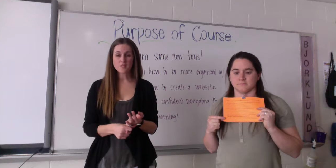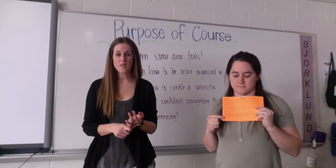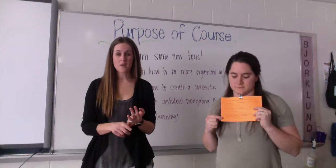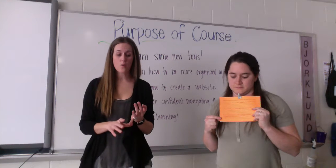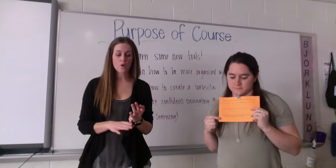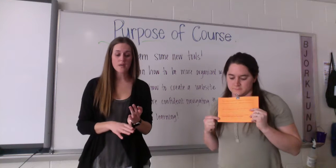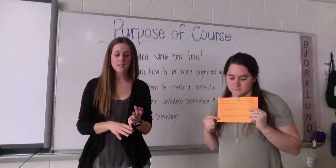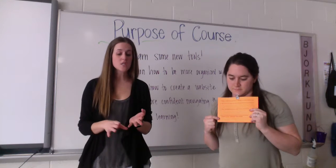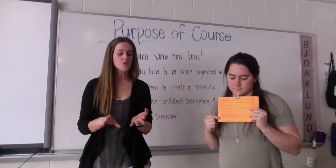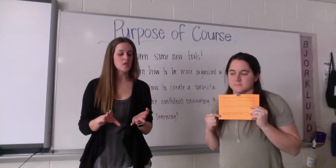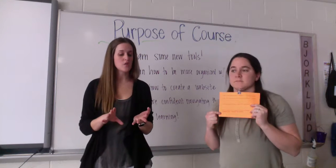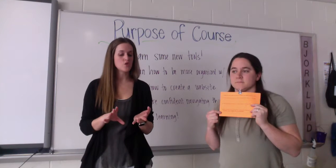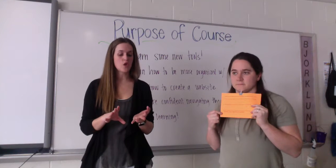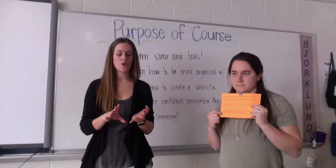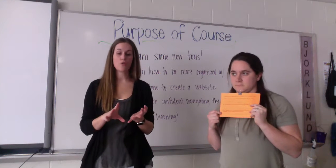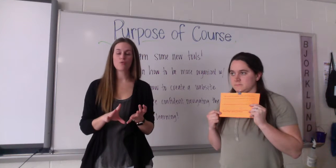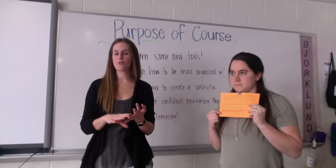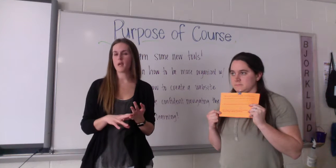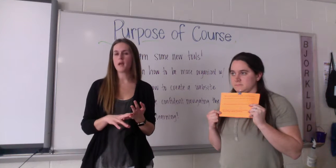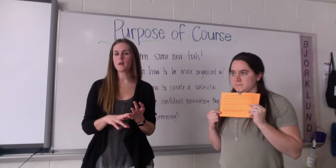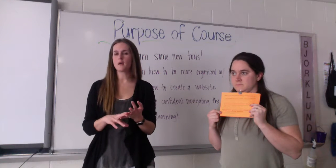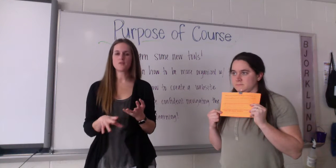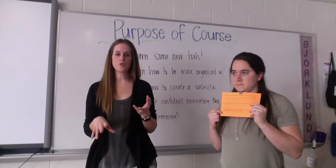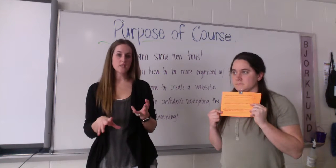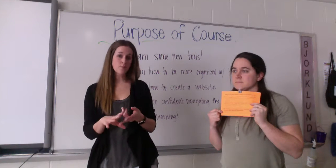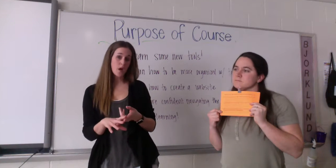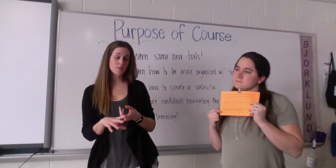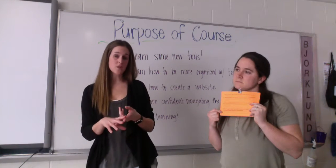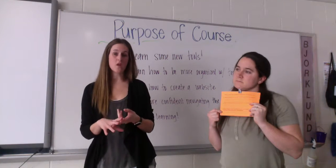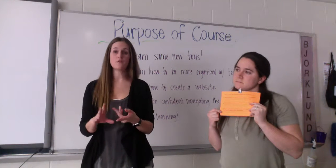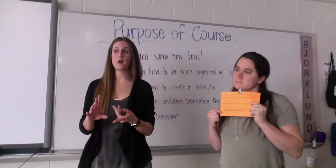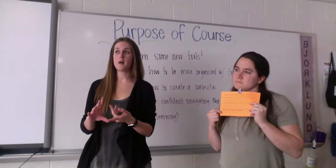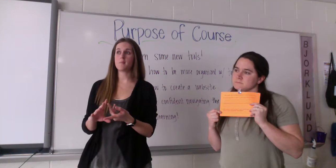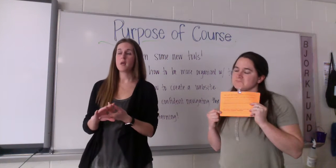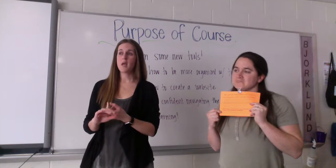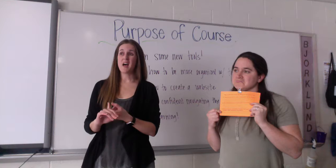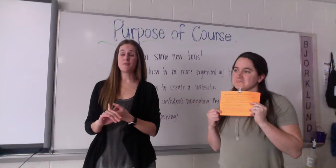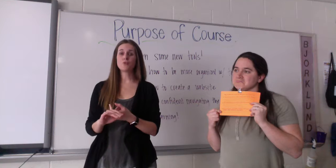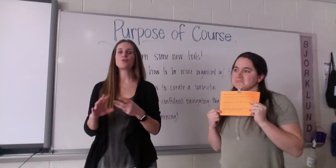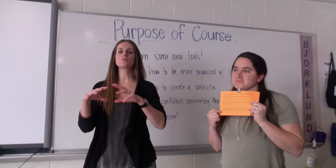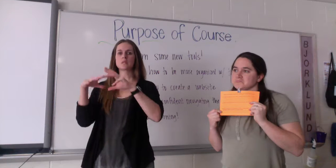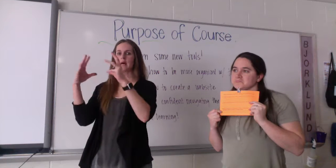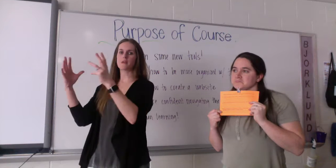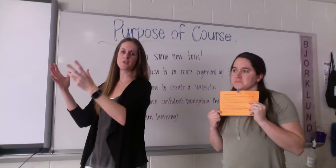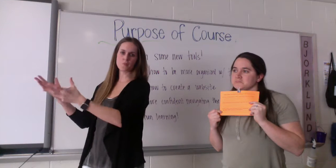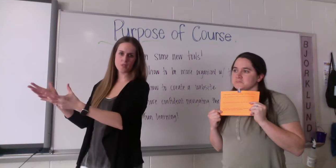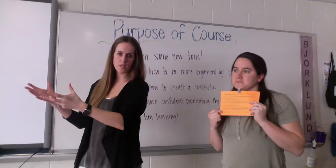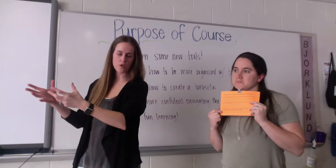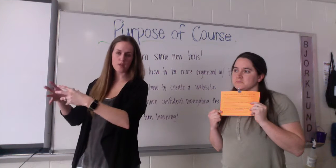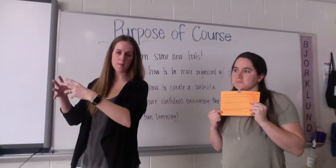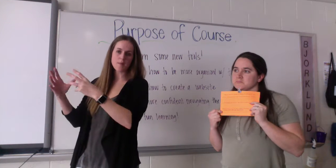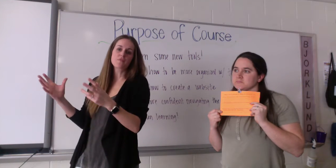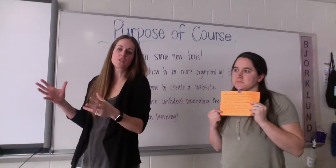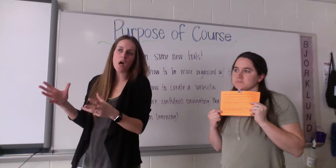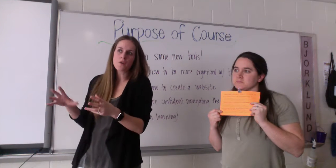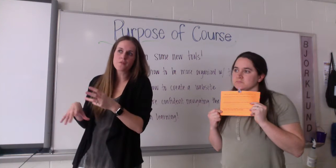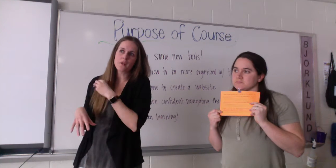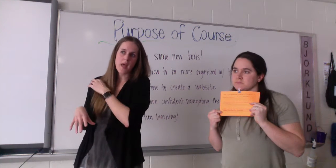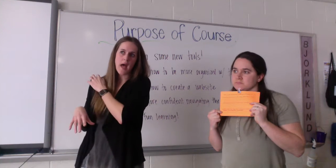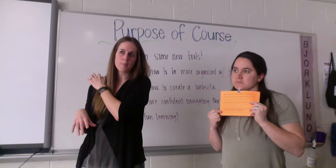to organization? Are you creative? Do you like to problem solve? Have you used a lot of this particular, like maybe photography apps